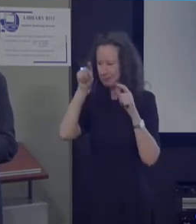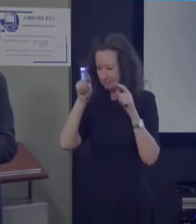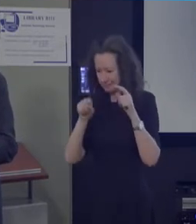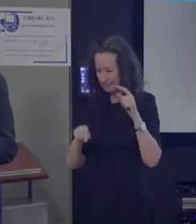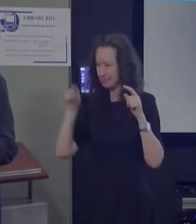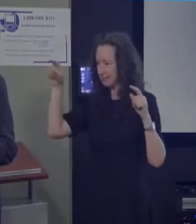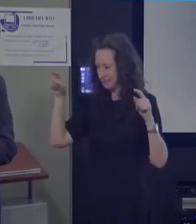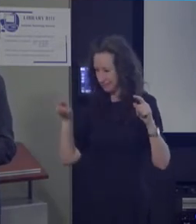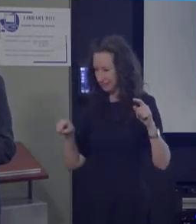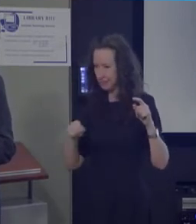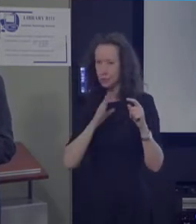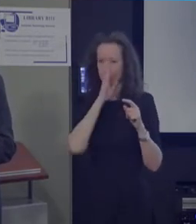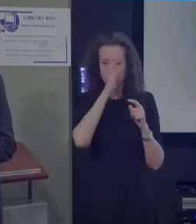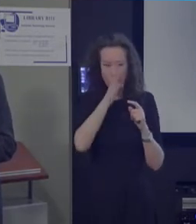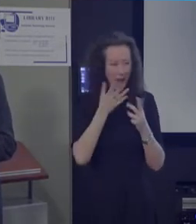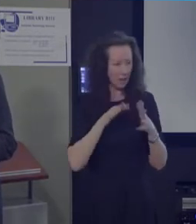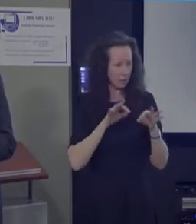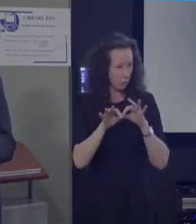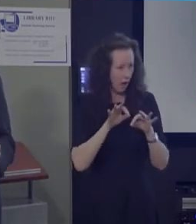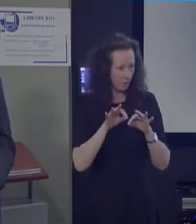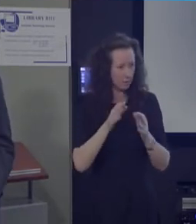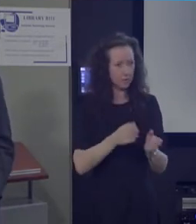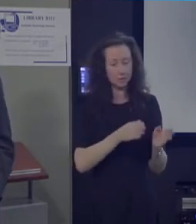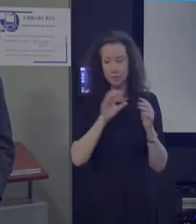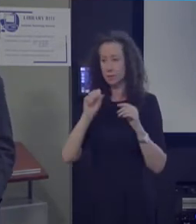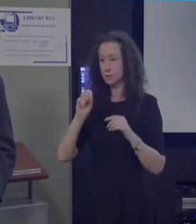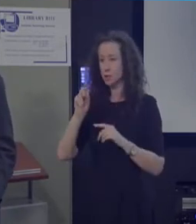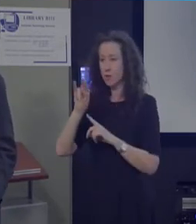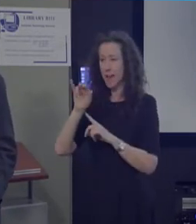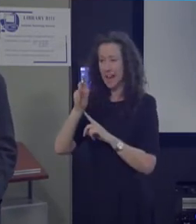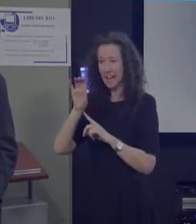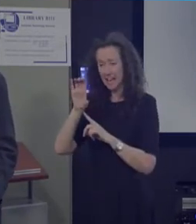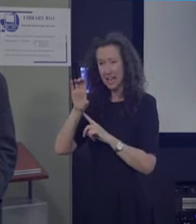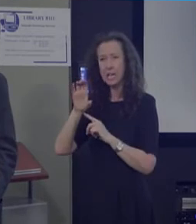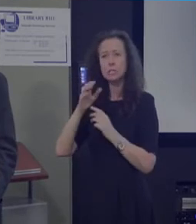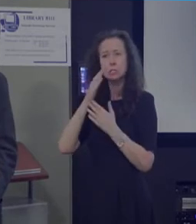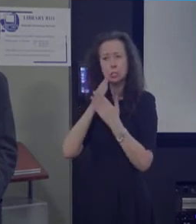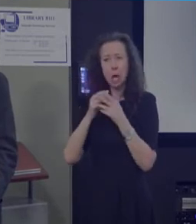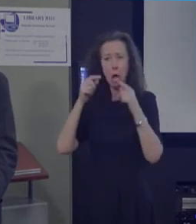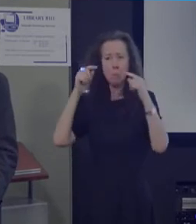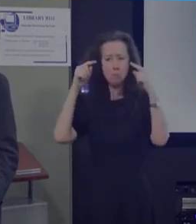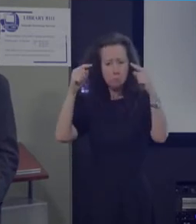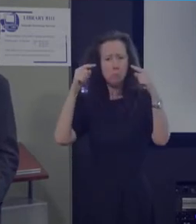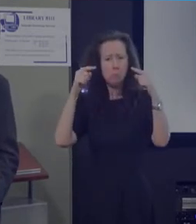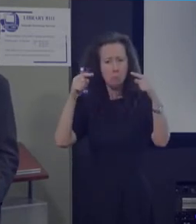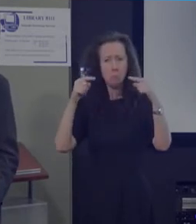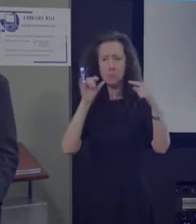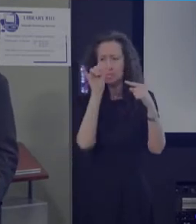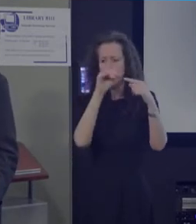Socratic instruction has some similarities to direct, but it has some important differences. The student's